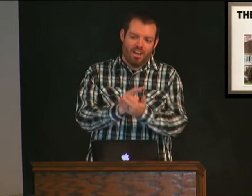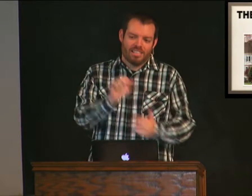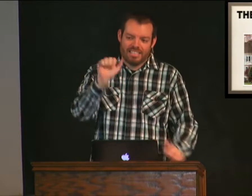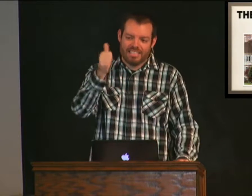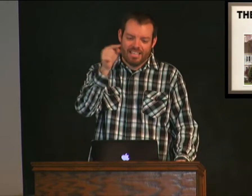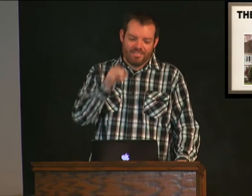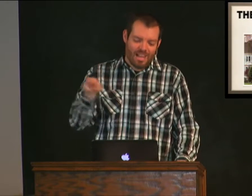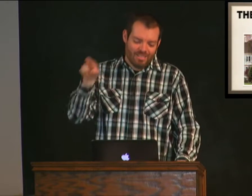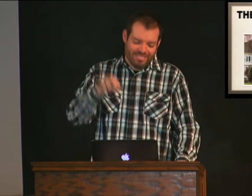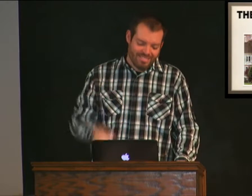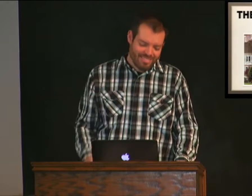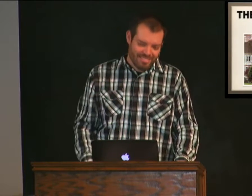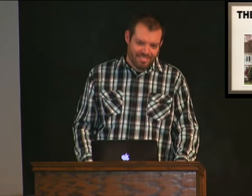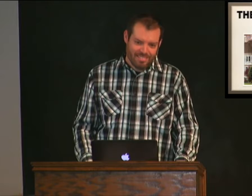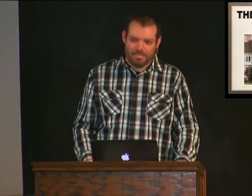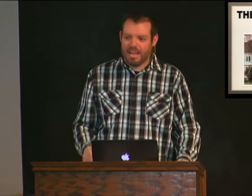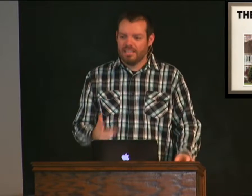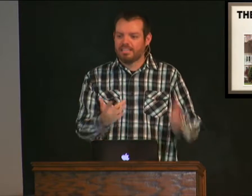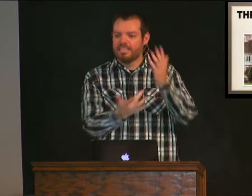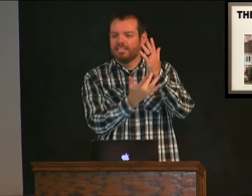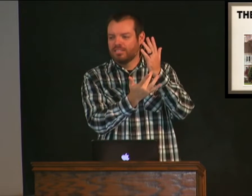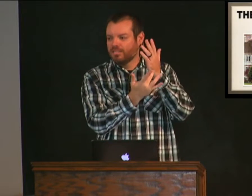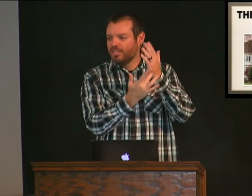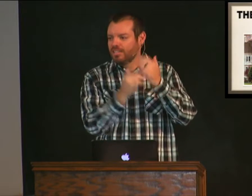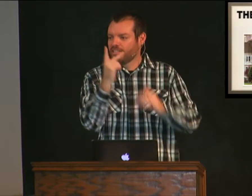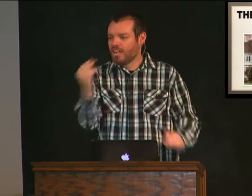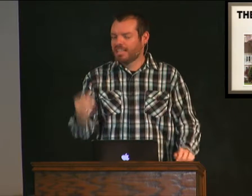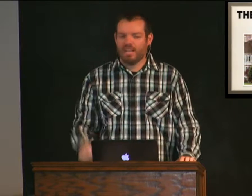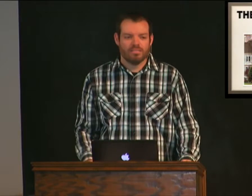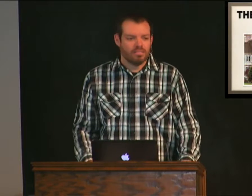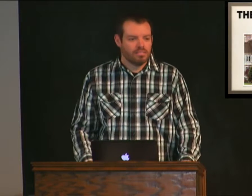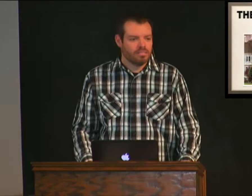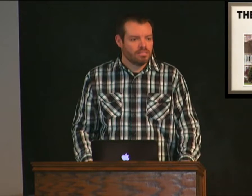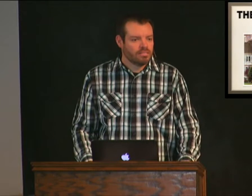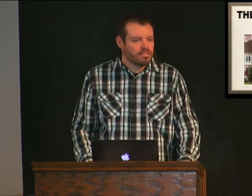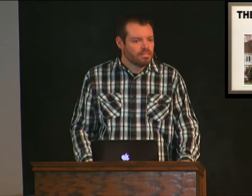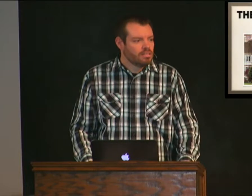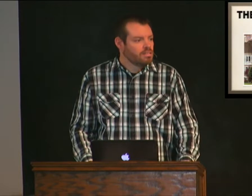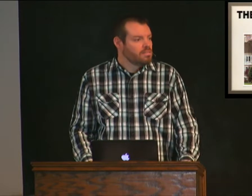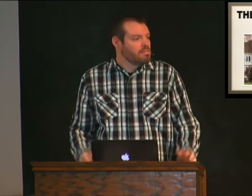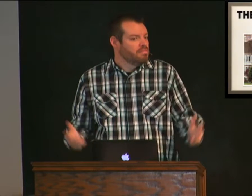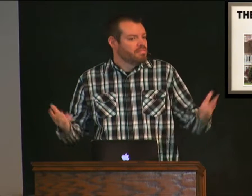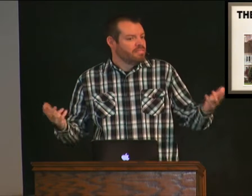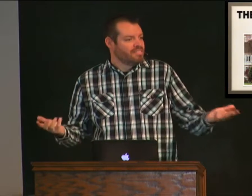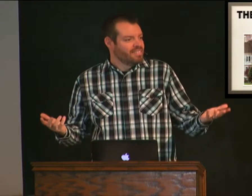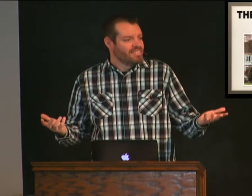He lost in the 10th round by a technical knockout.